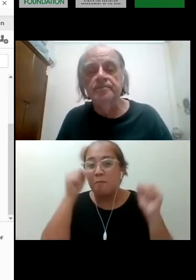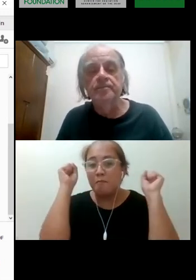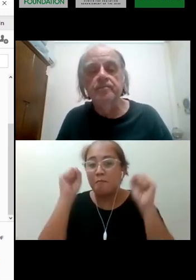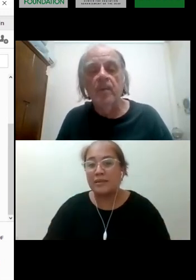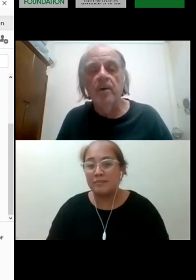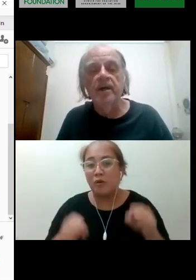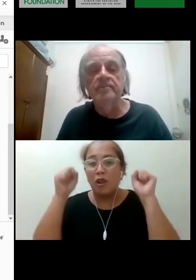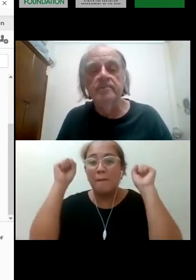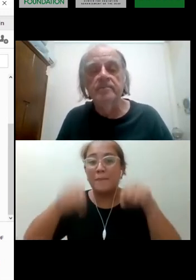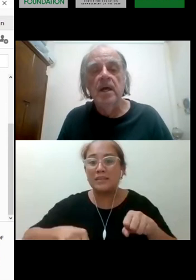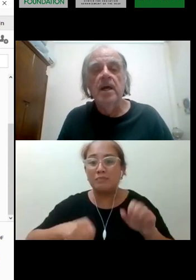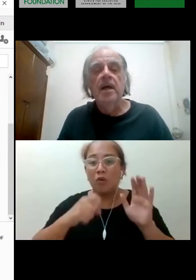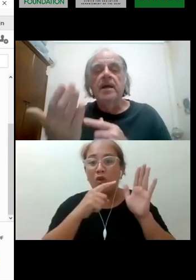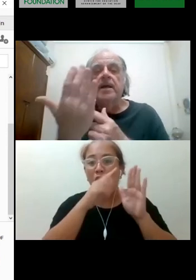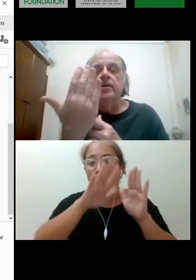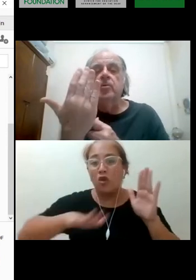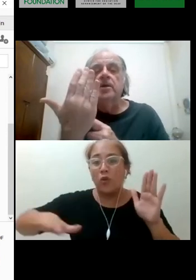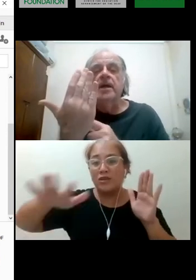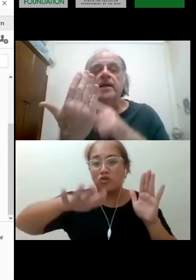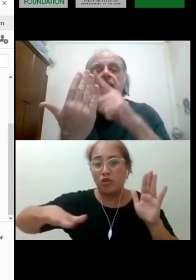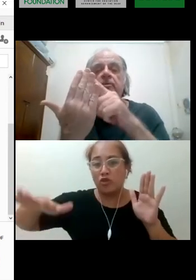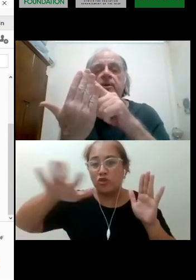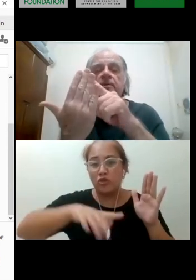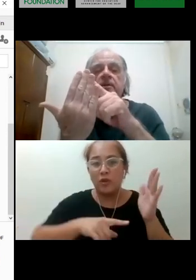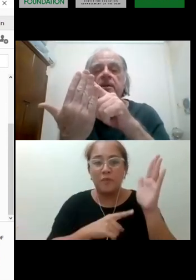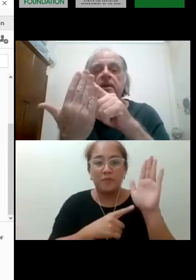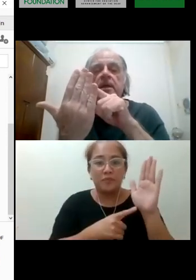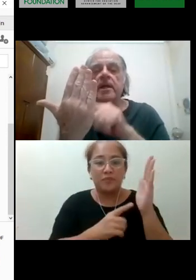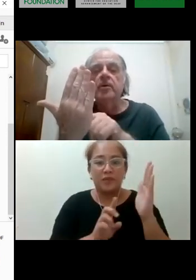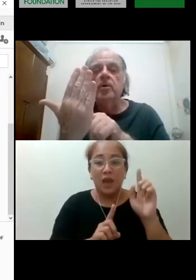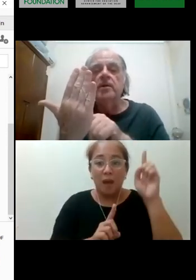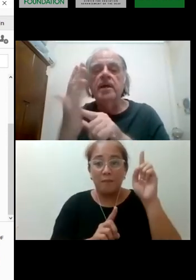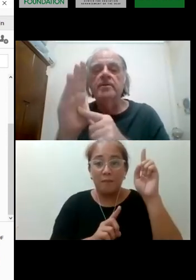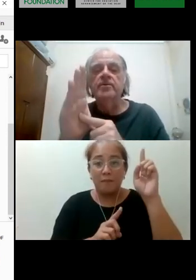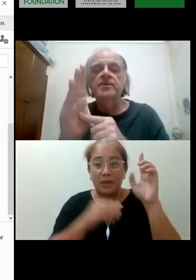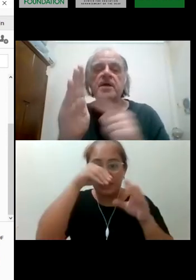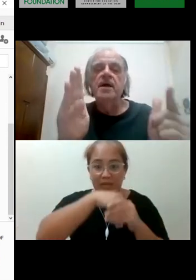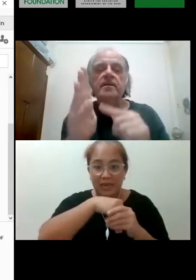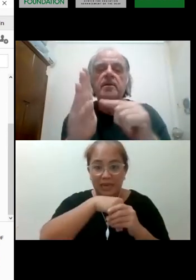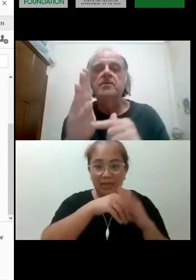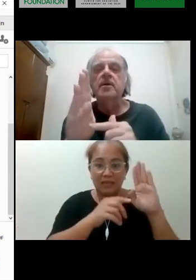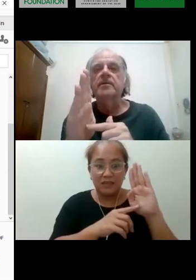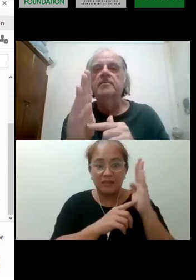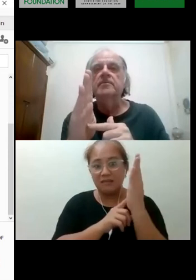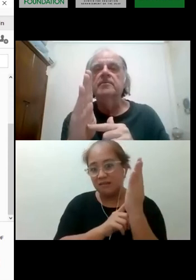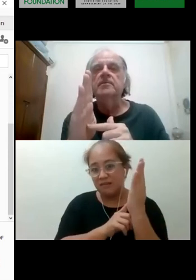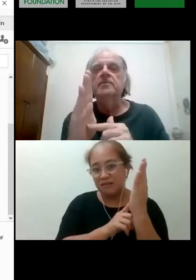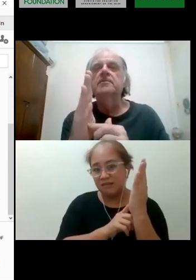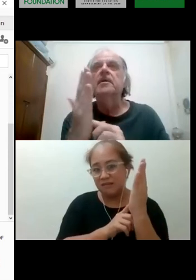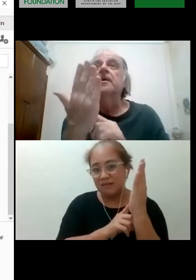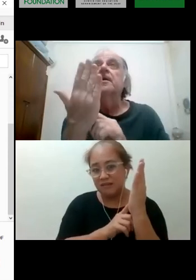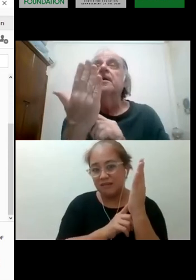locations. Okay? Inward and upward, inward and to the side, sorry,